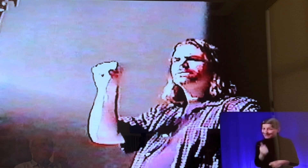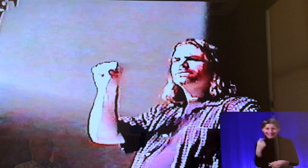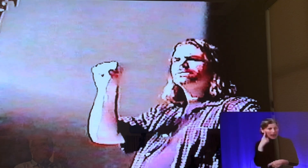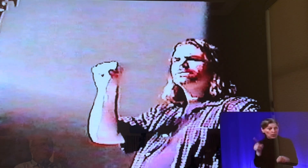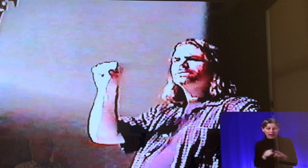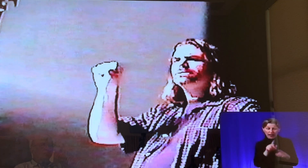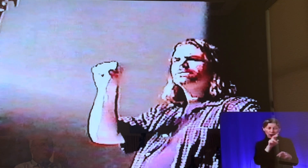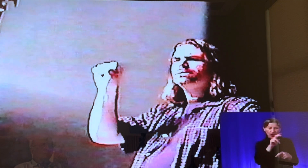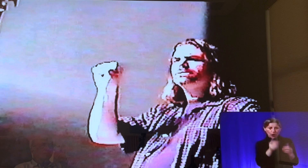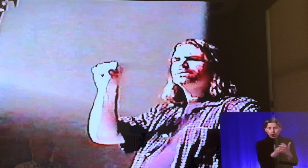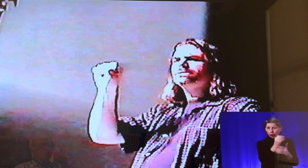in Massachusetts.